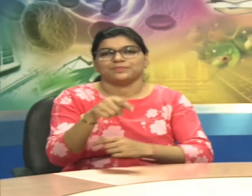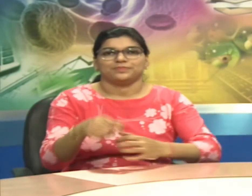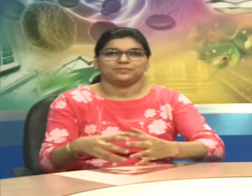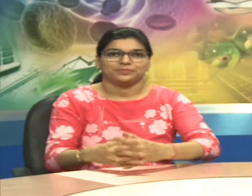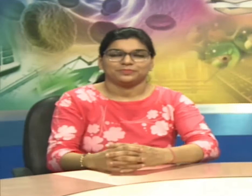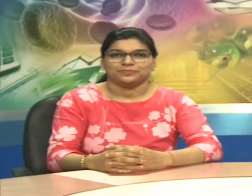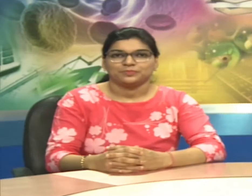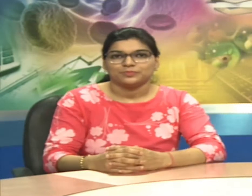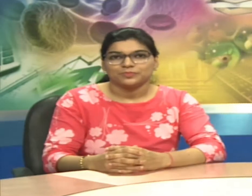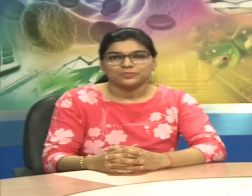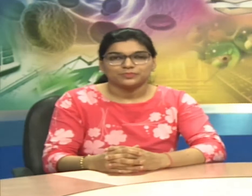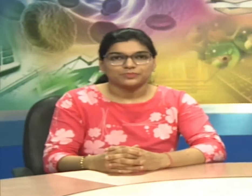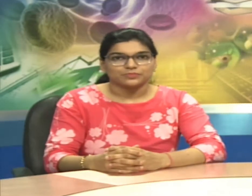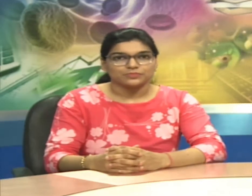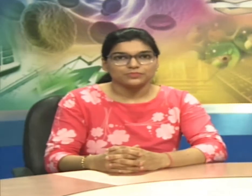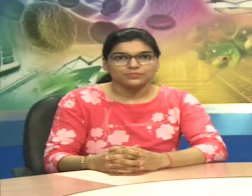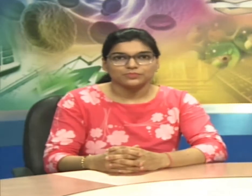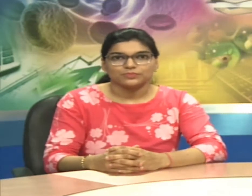separate business are called businessmen.